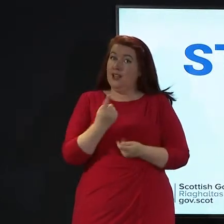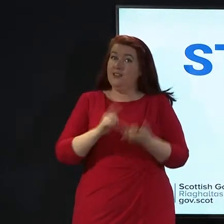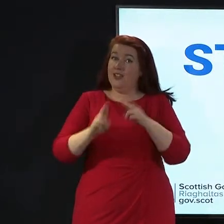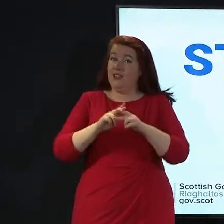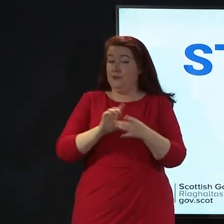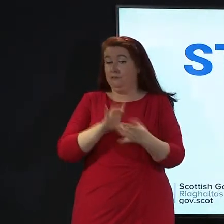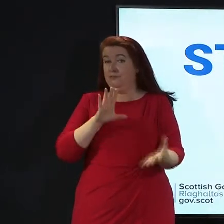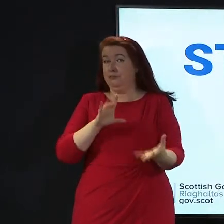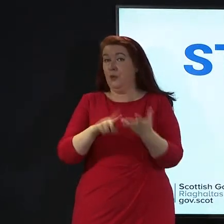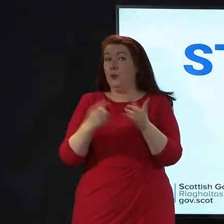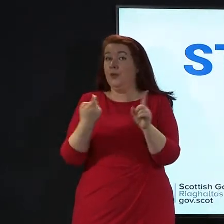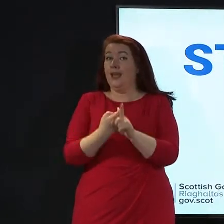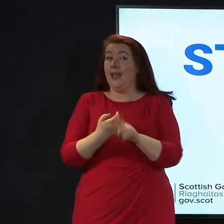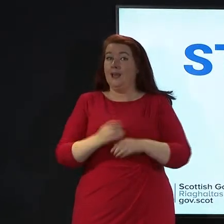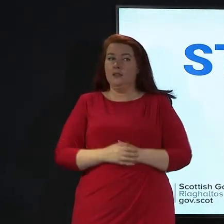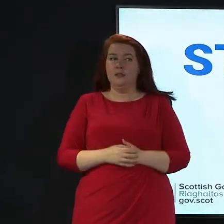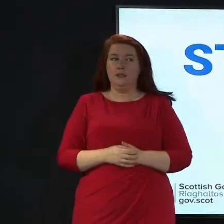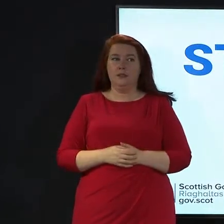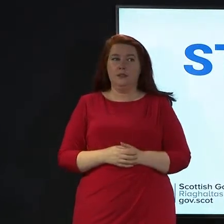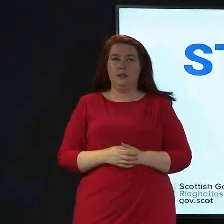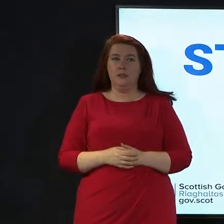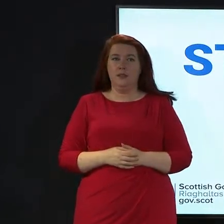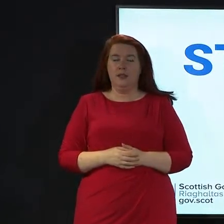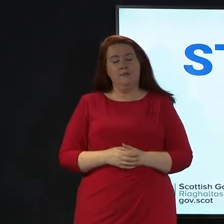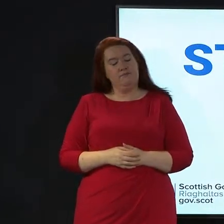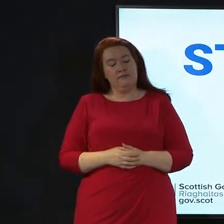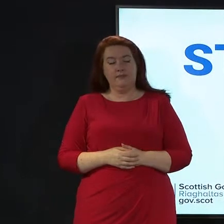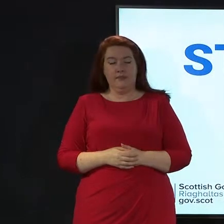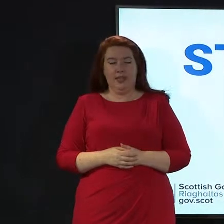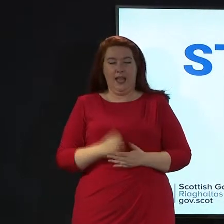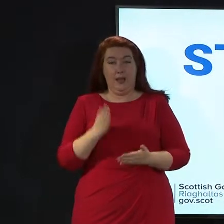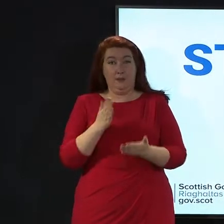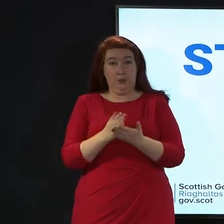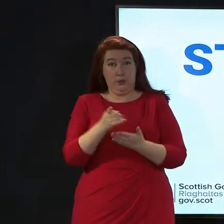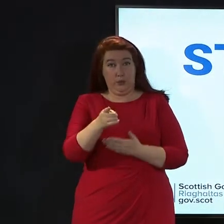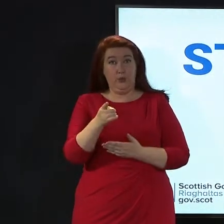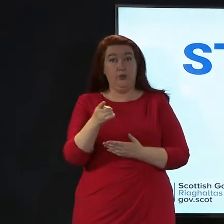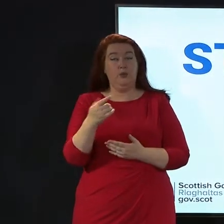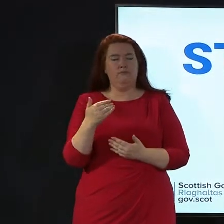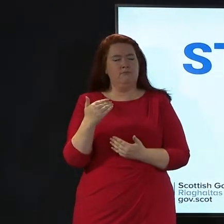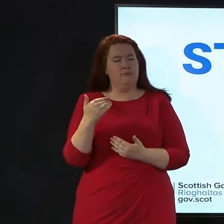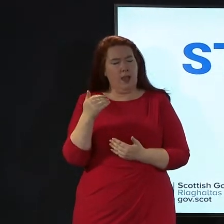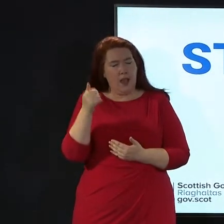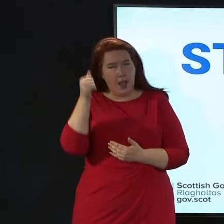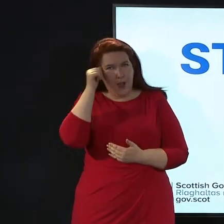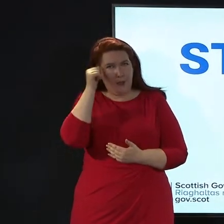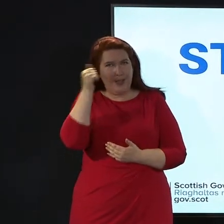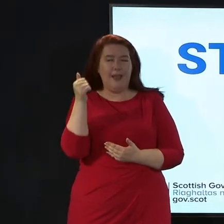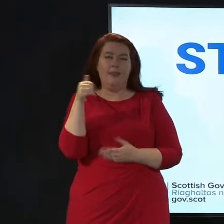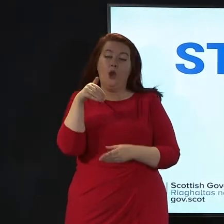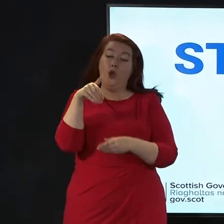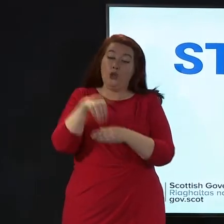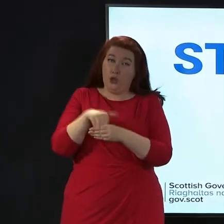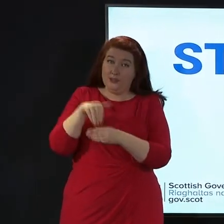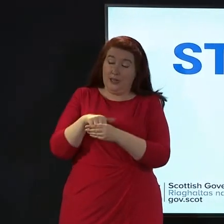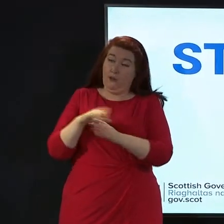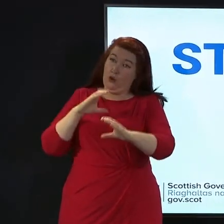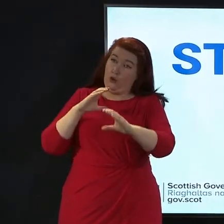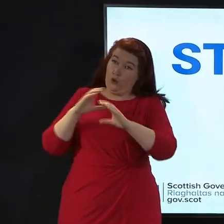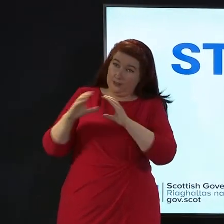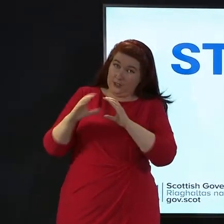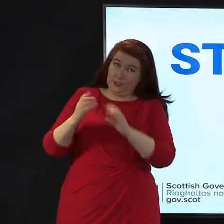United Kingdom? As I'm sure you're more than aware, Gerard, the content of conversations